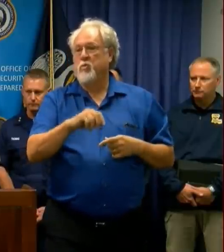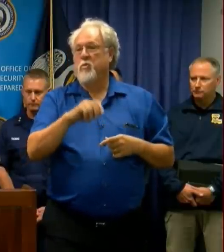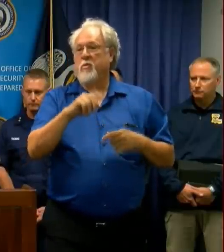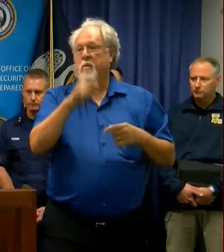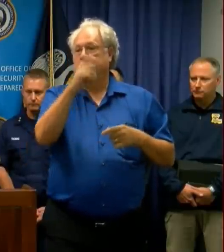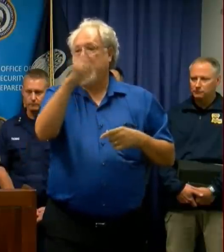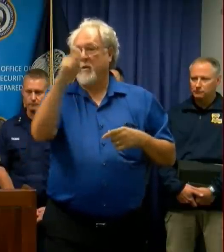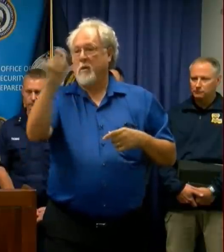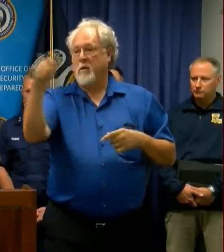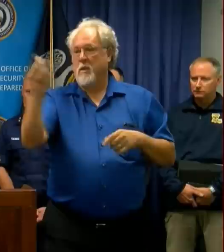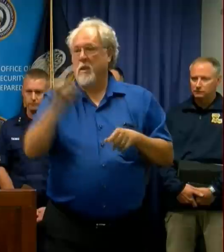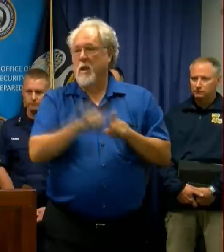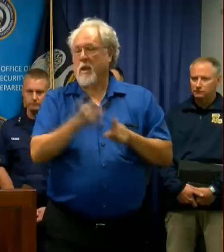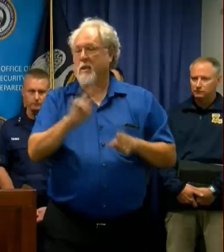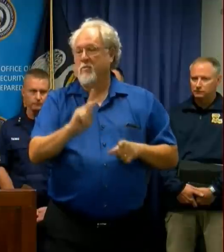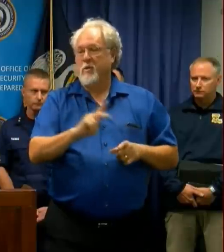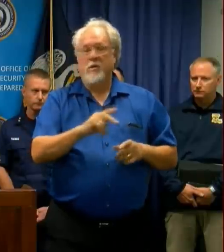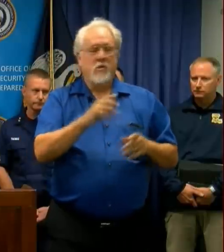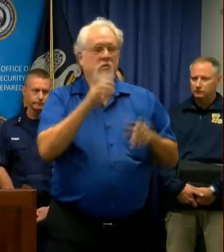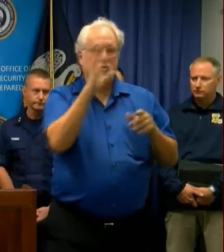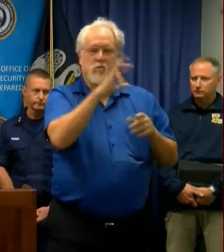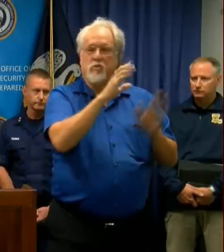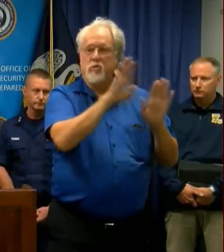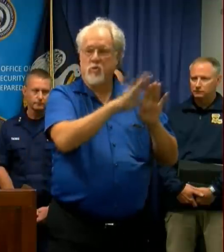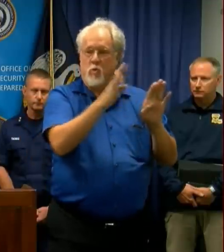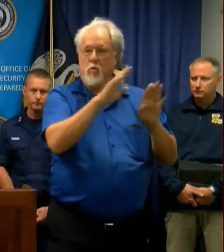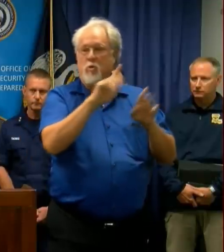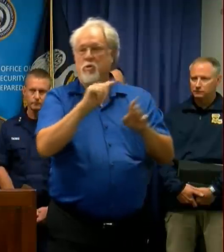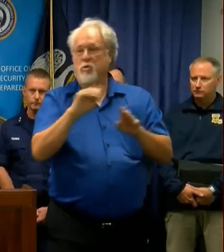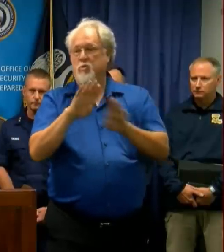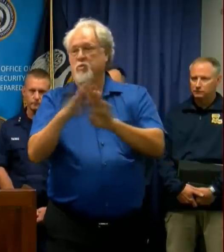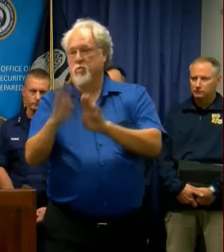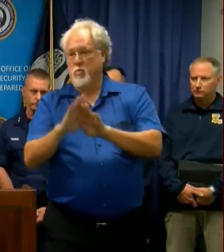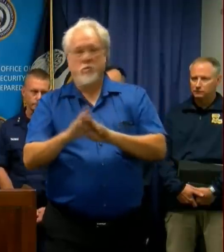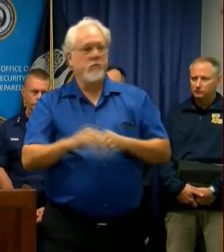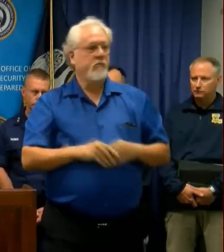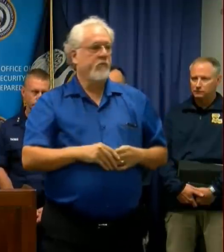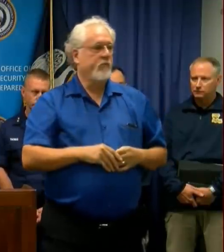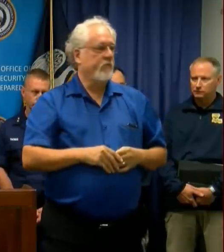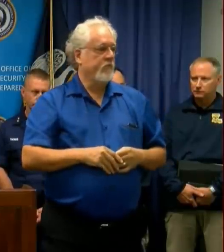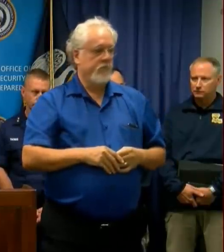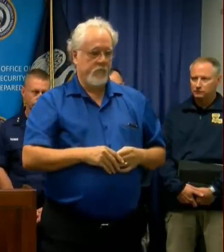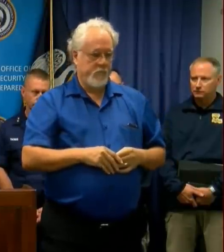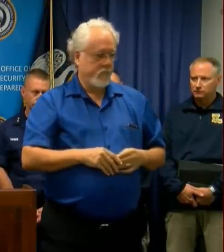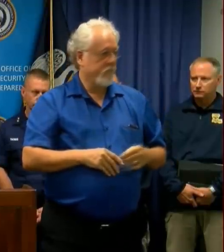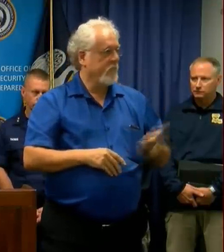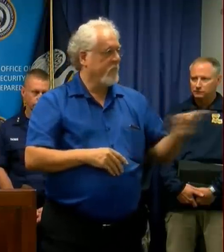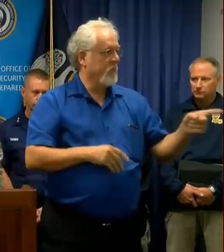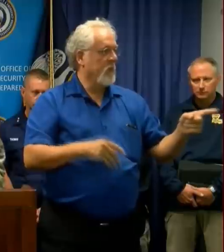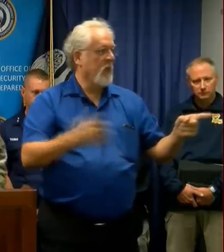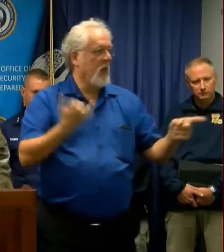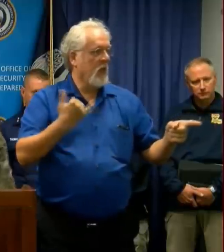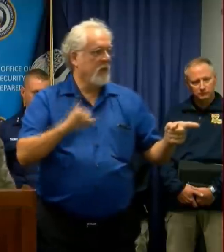saw in Katrina, the house, you know, door-to-door searches. Yes, ma'am. Hi, are we still less concerned